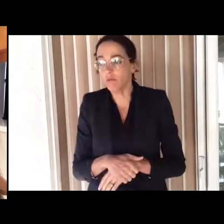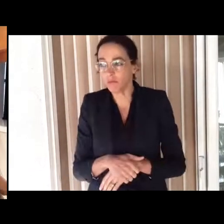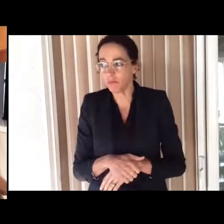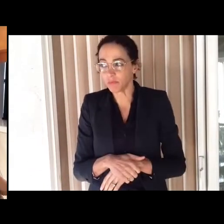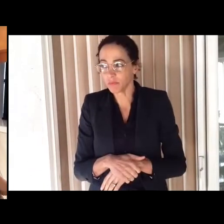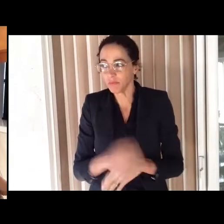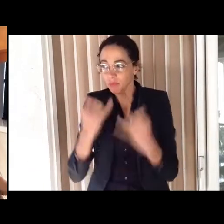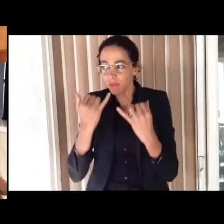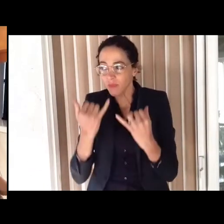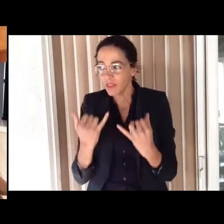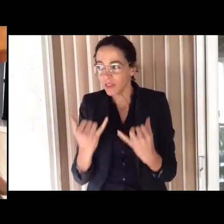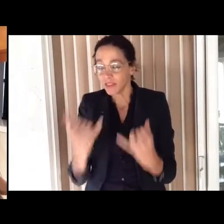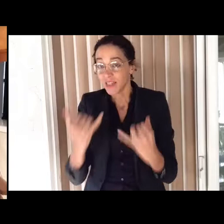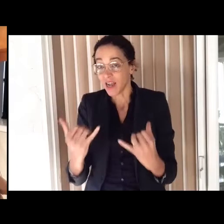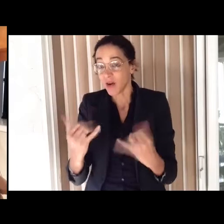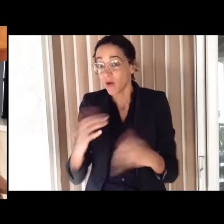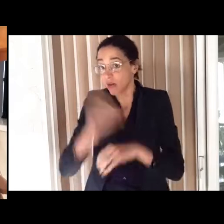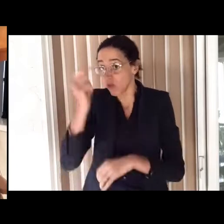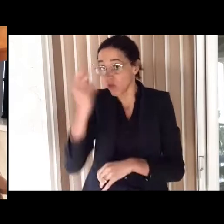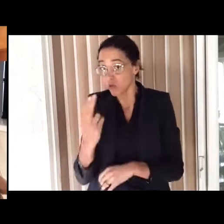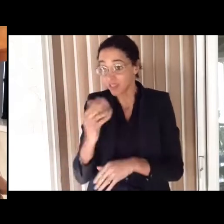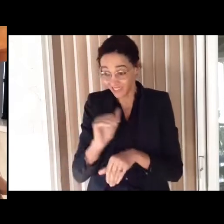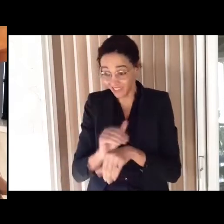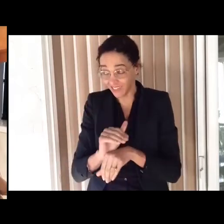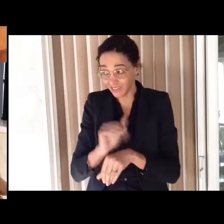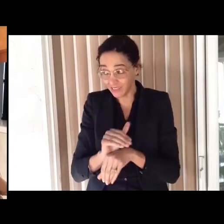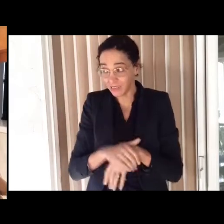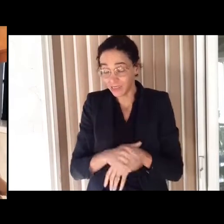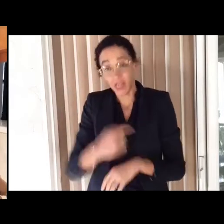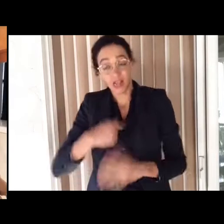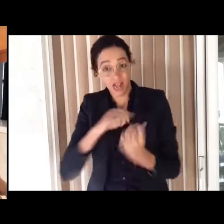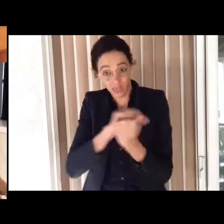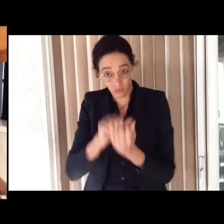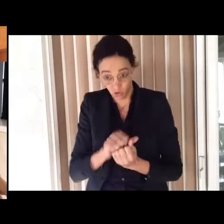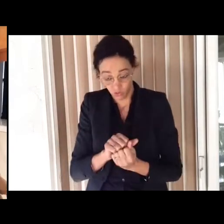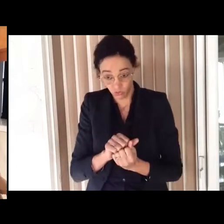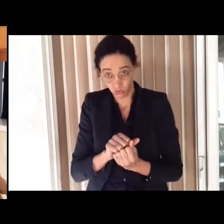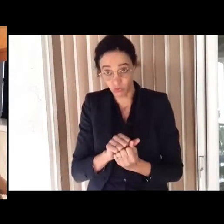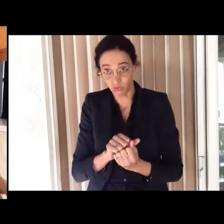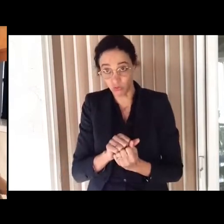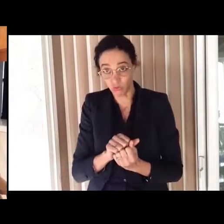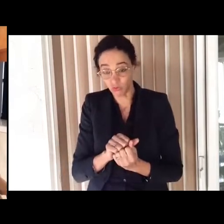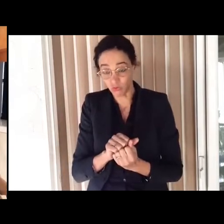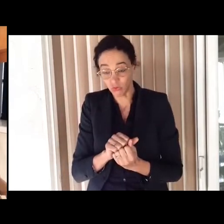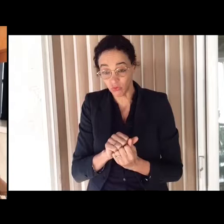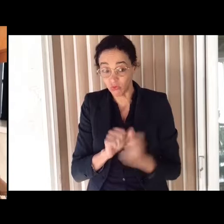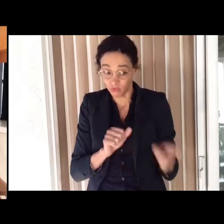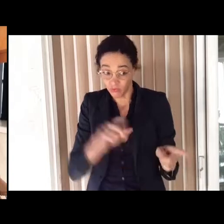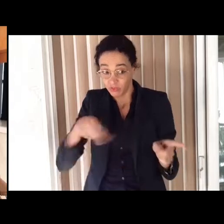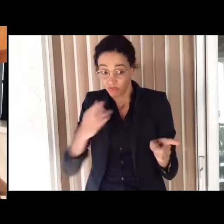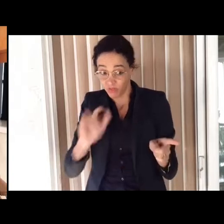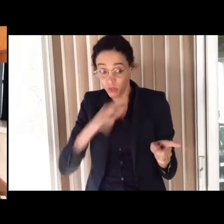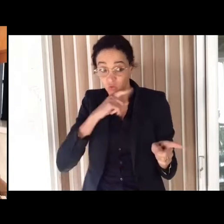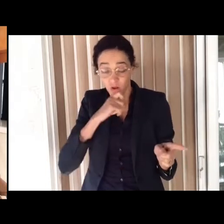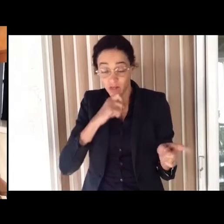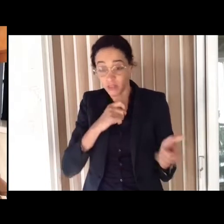Now we are Thursday night. I wash, Phil dry,